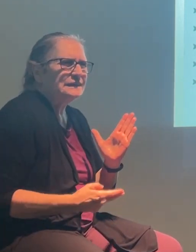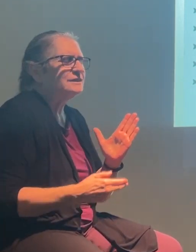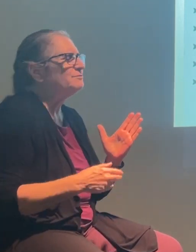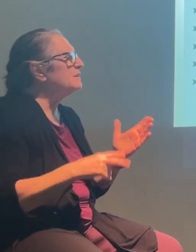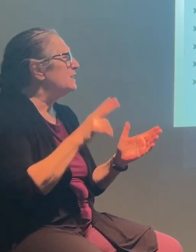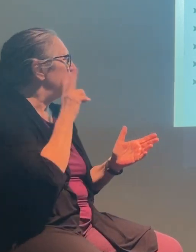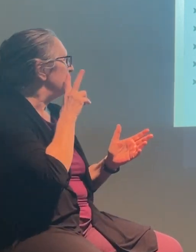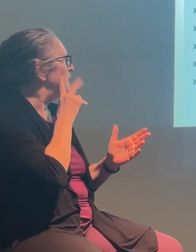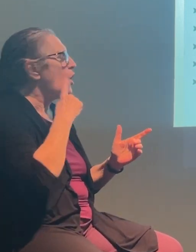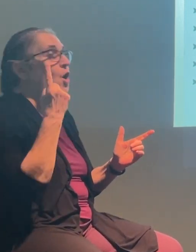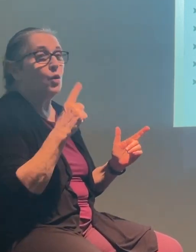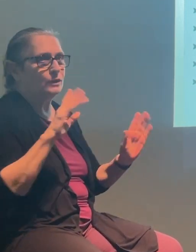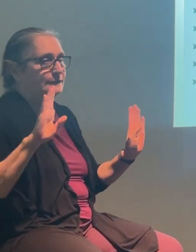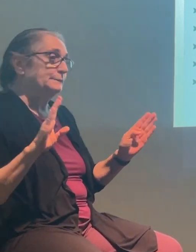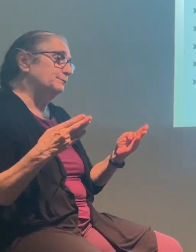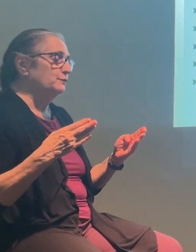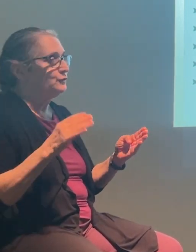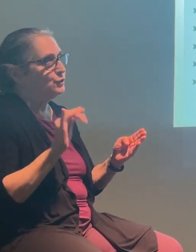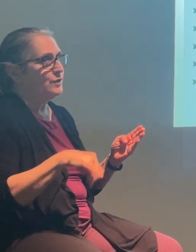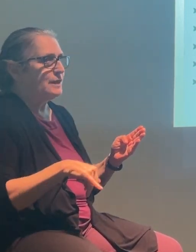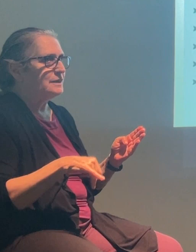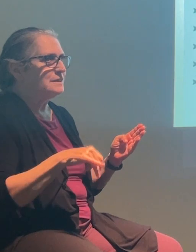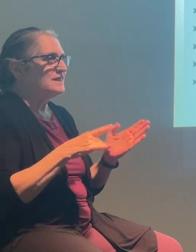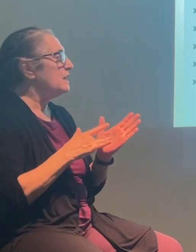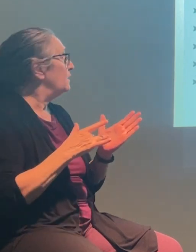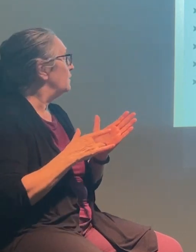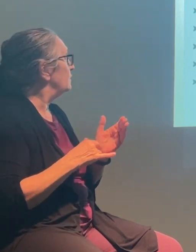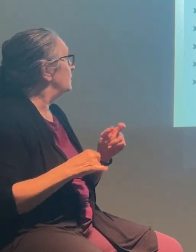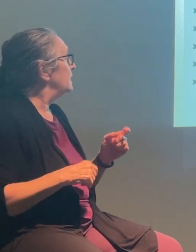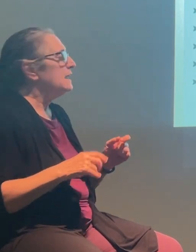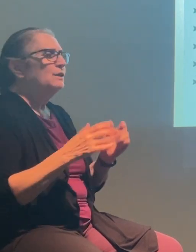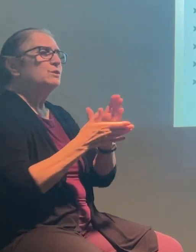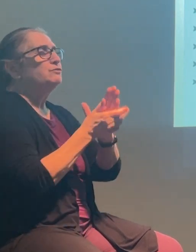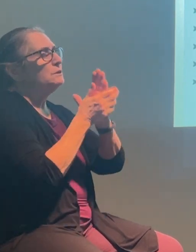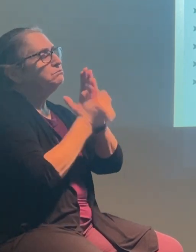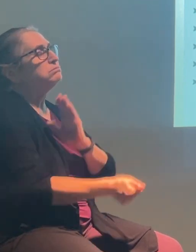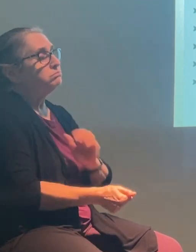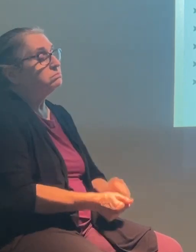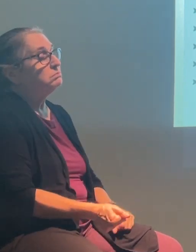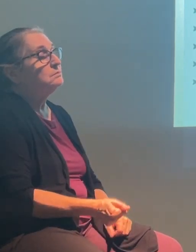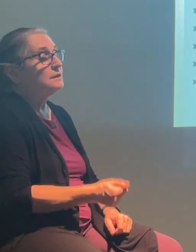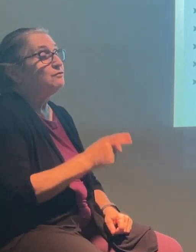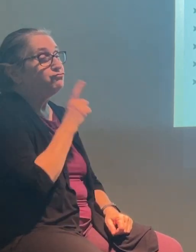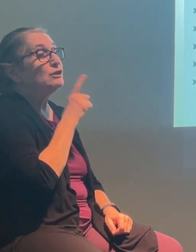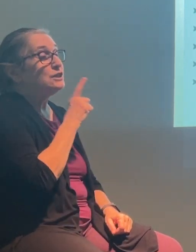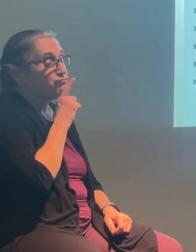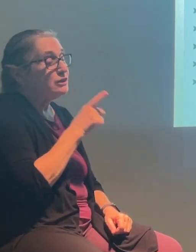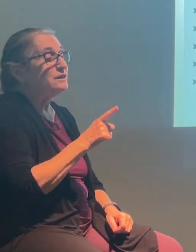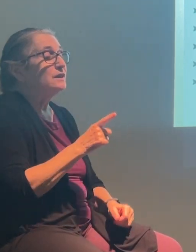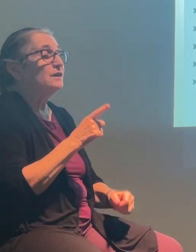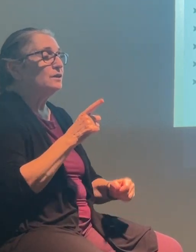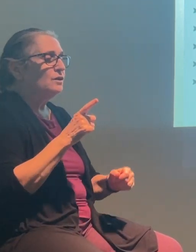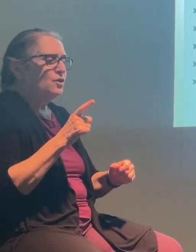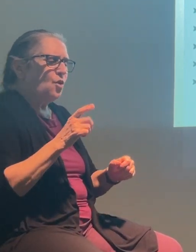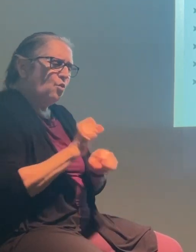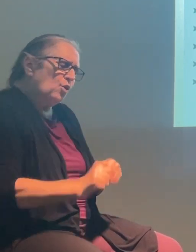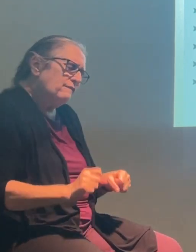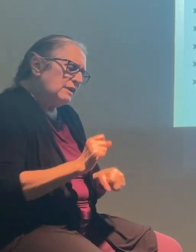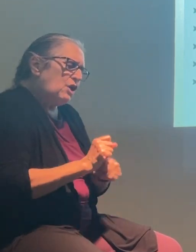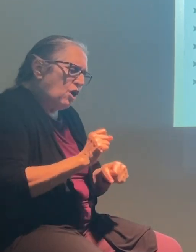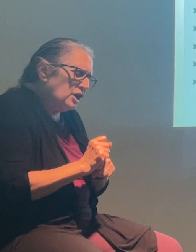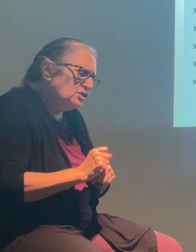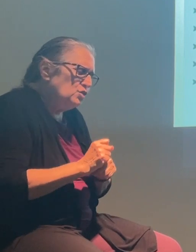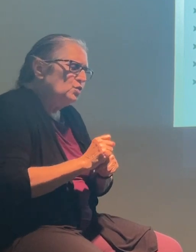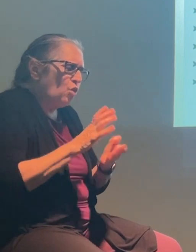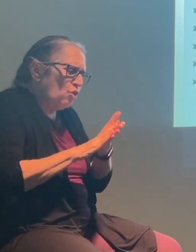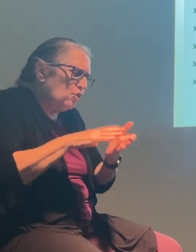always stays in. Mastery of the process, he really, really went out of his way to learn the latest developing